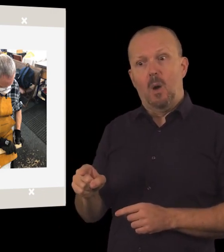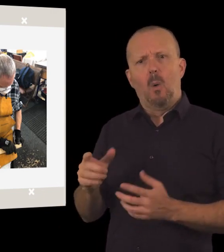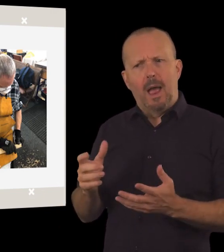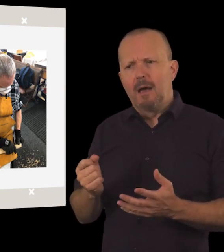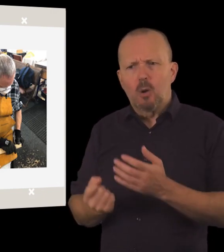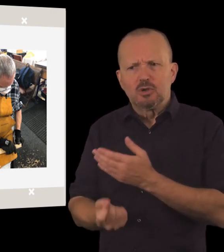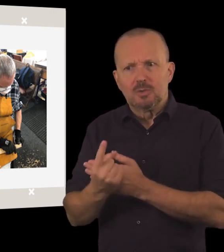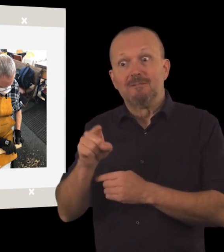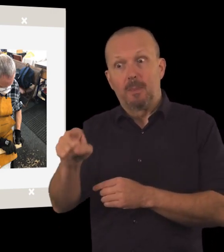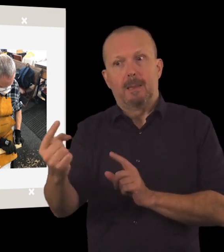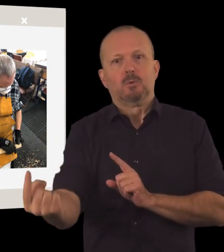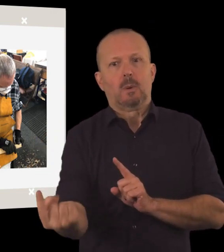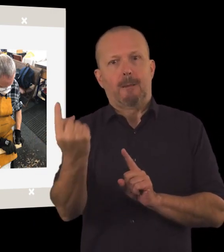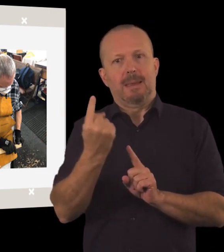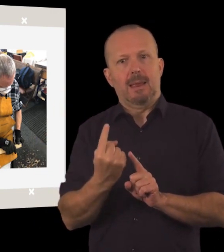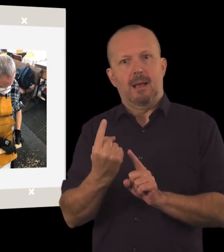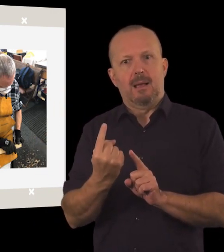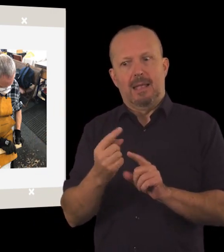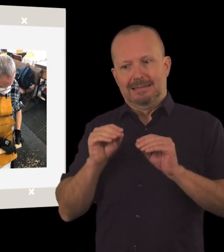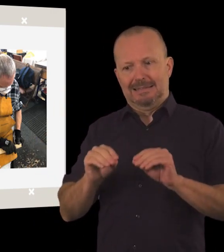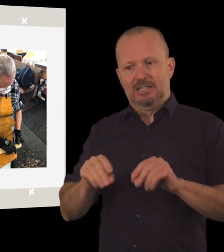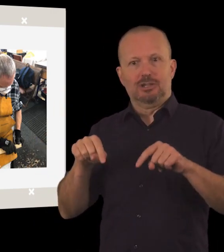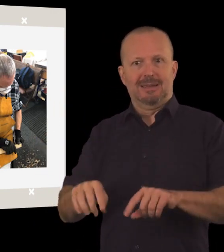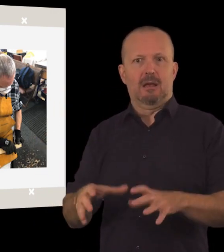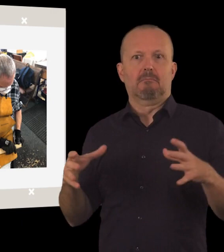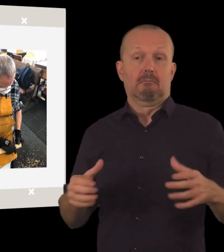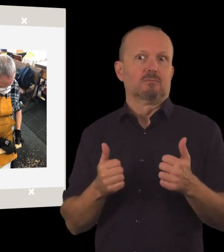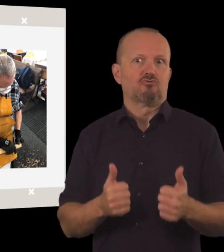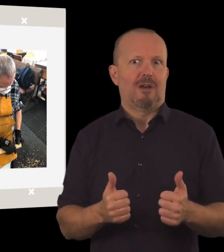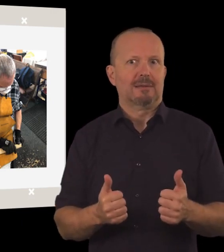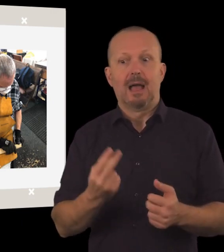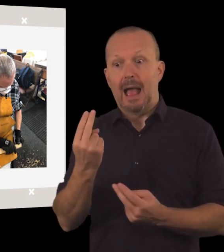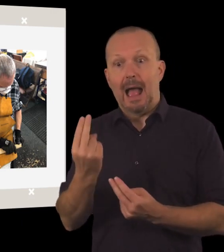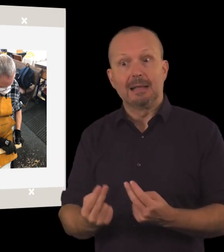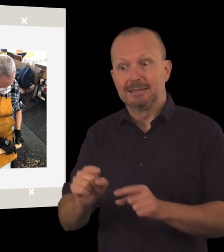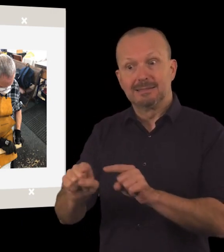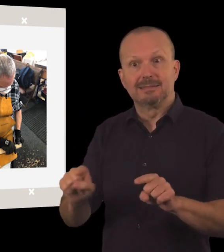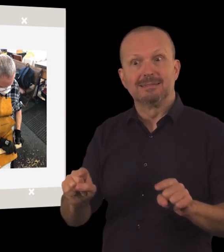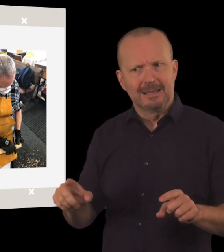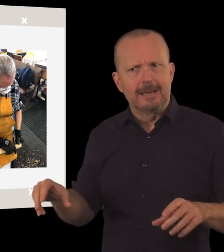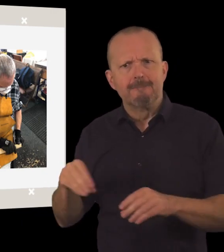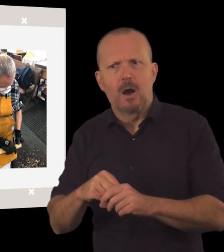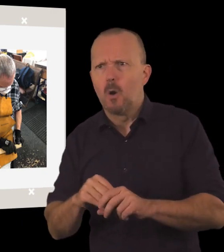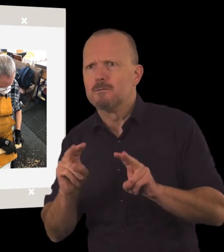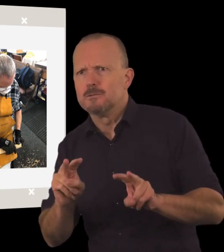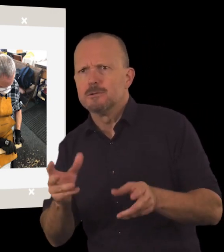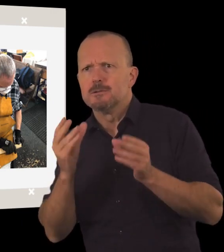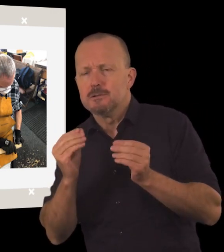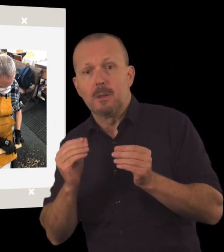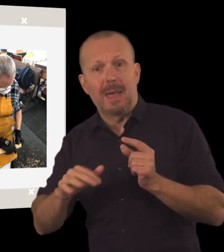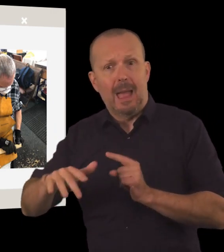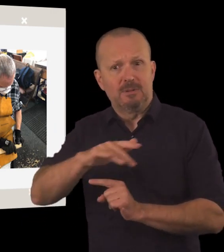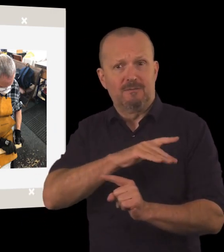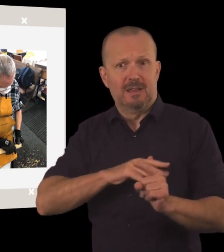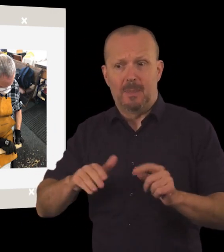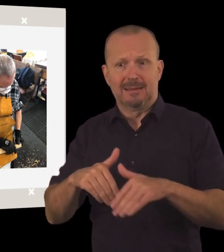some of the baskets that our artists have made with the te koka leaves, and this is a whittled spatula that an artist is making here